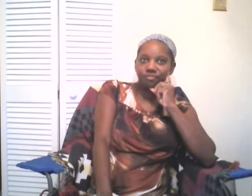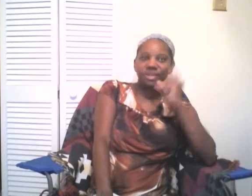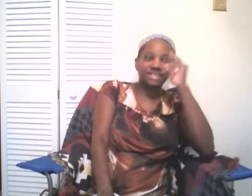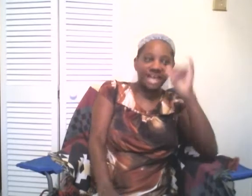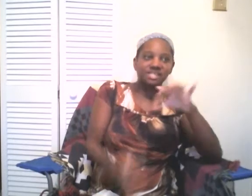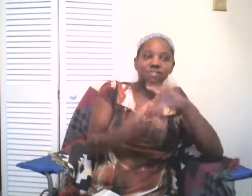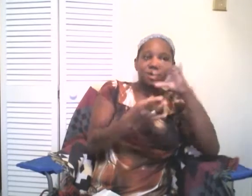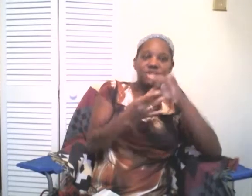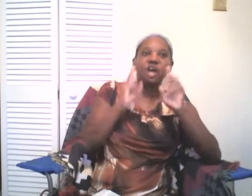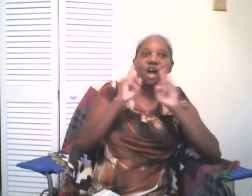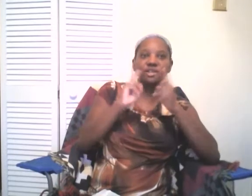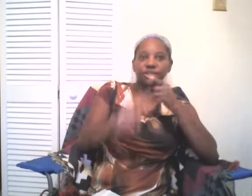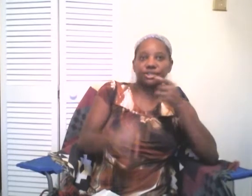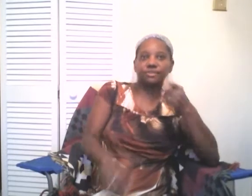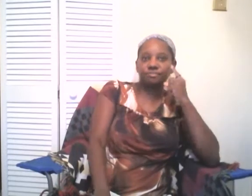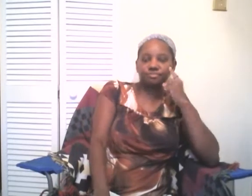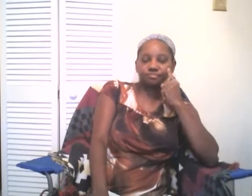Because that's the spirit talking to you.